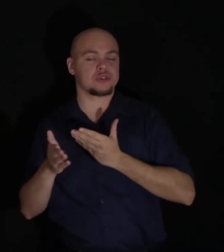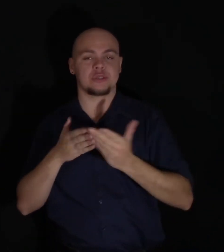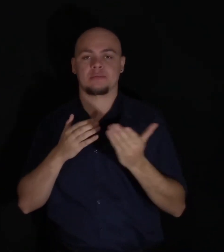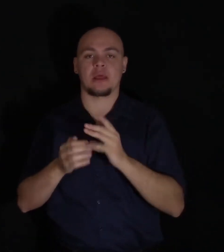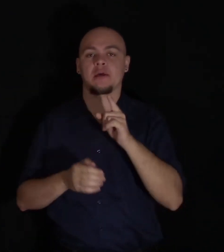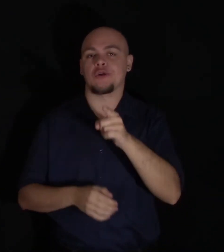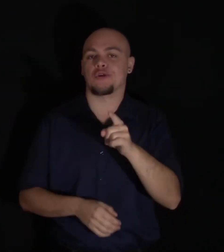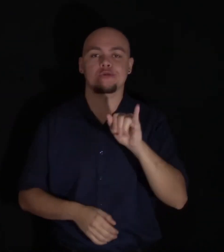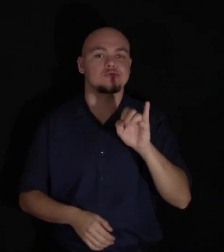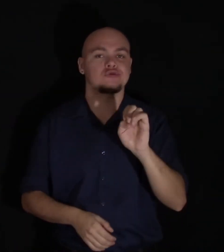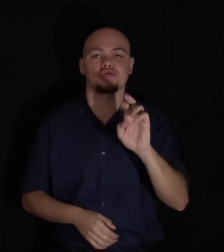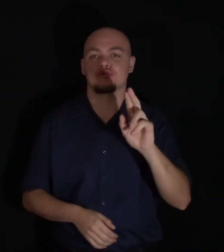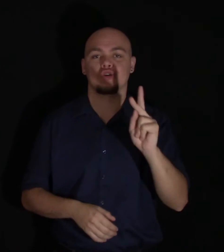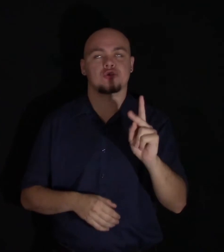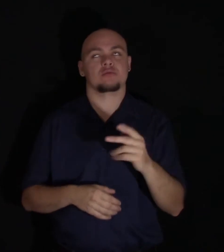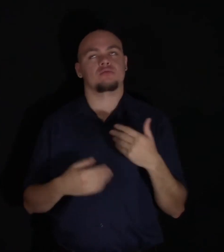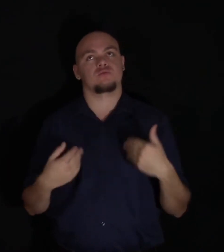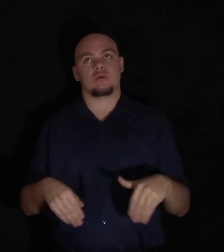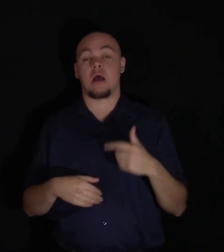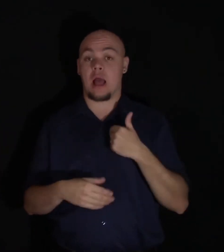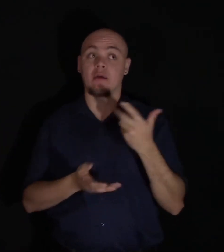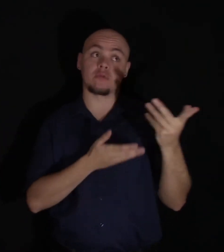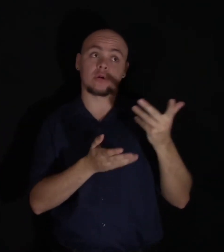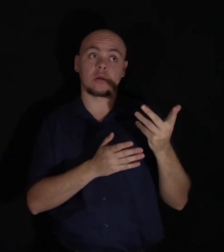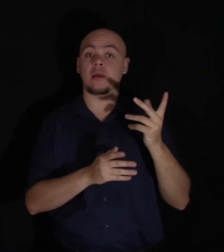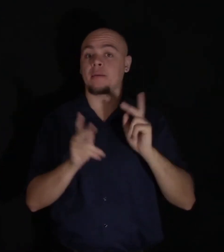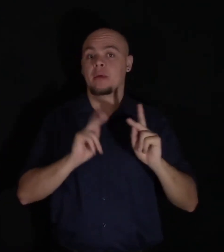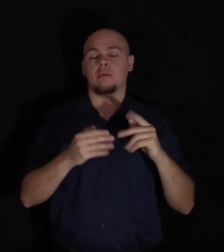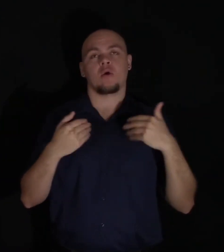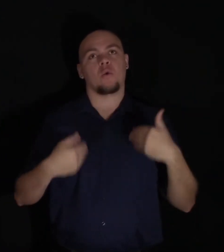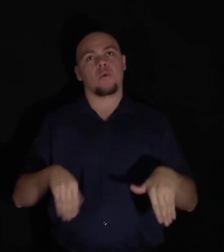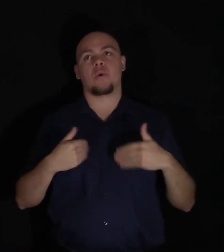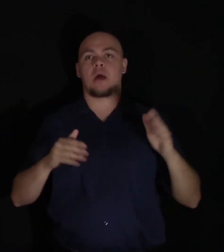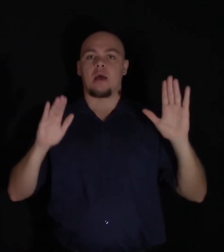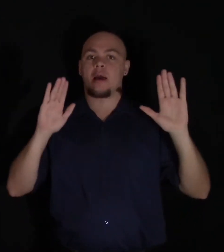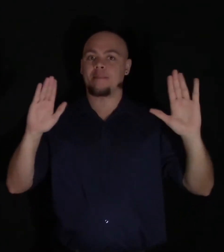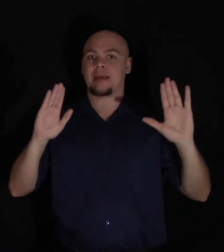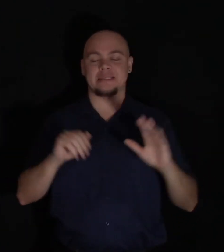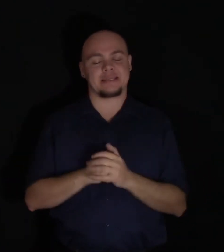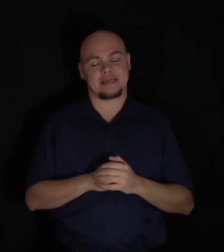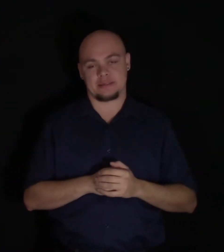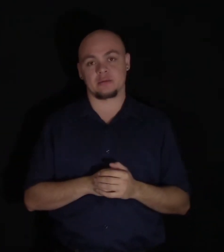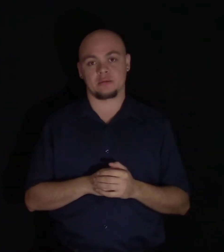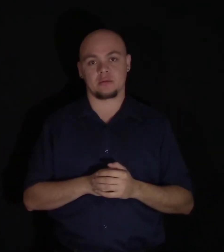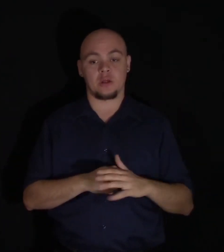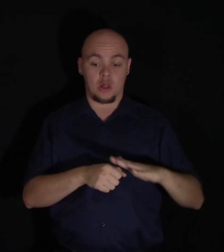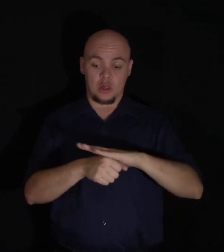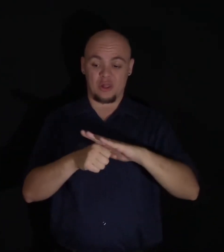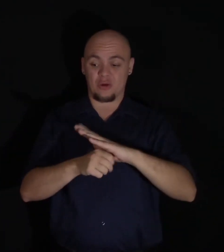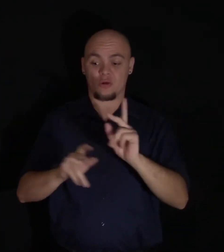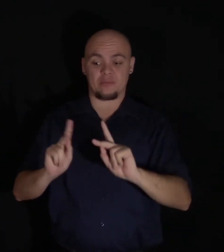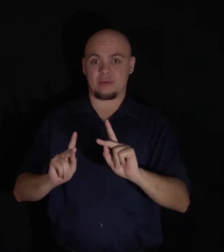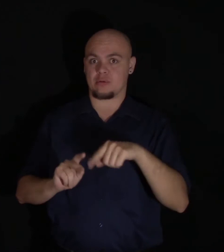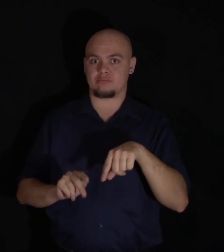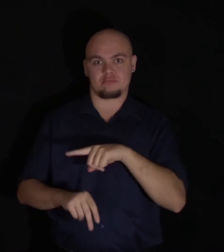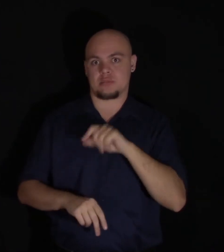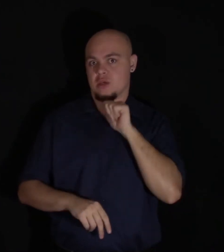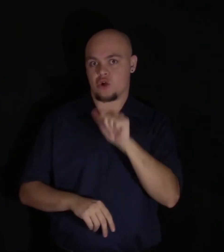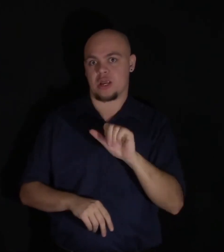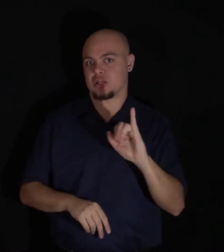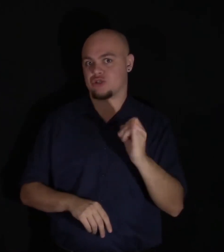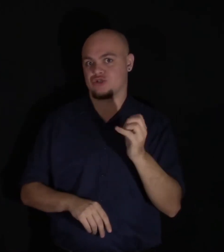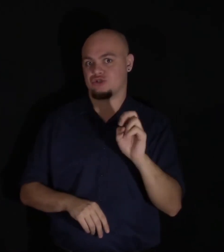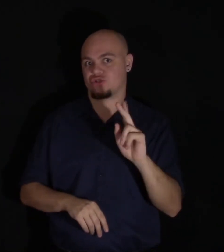with some people who you have seen on this stage who are amazing, not local people. All the local people are not jerks. They're